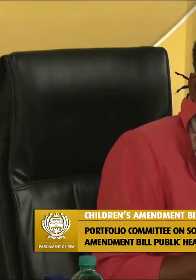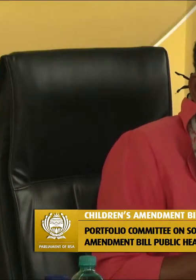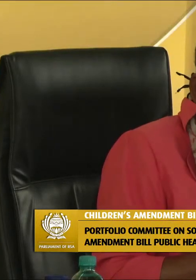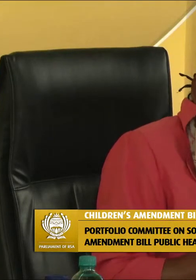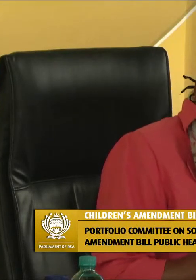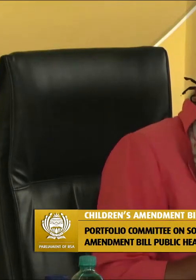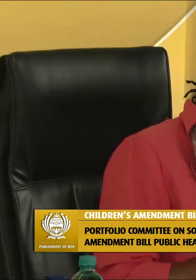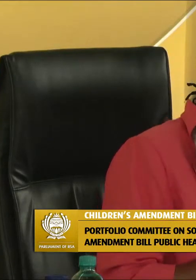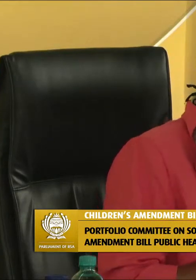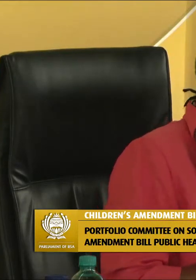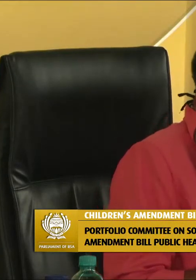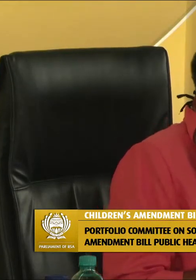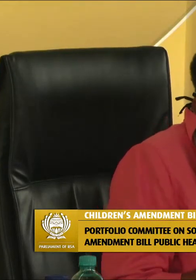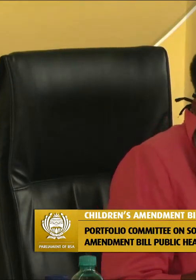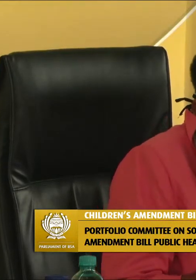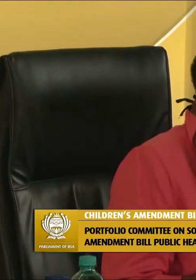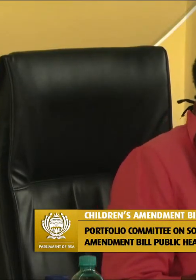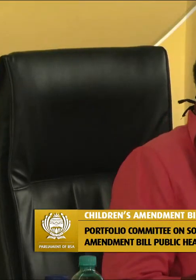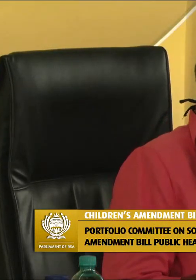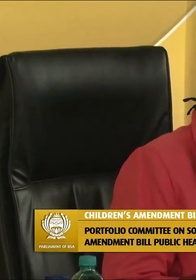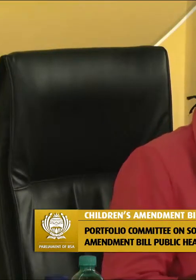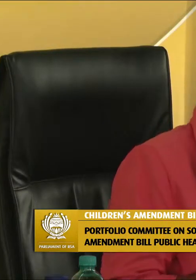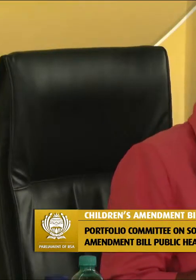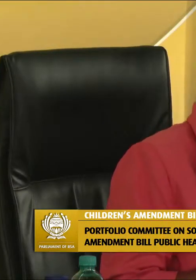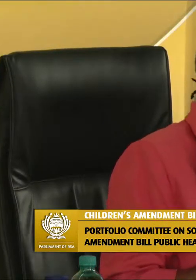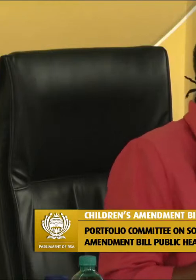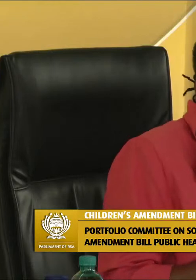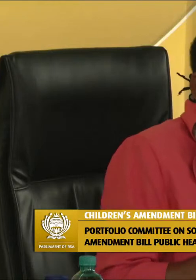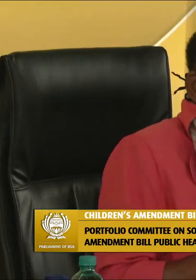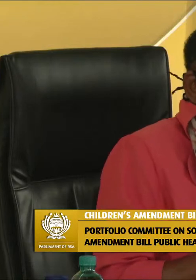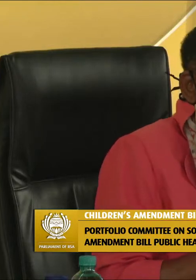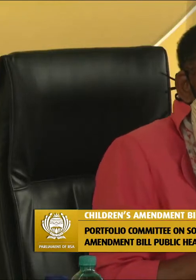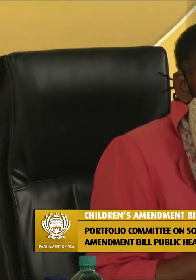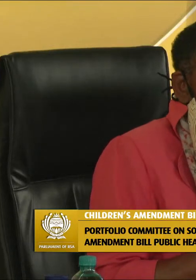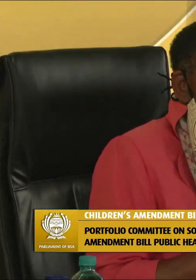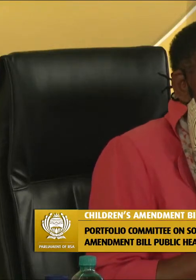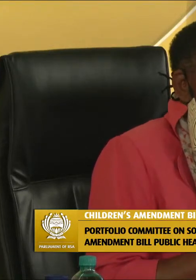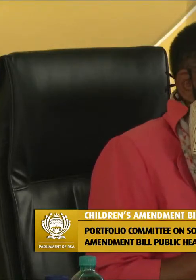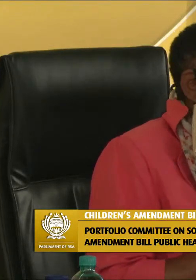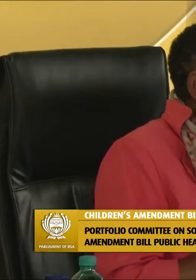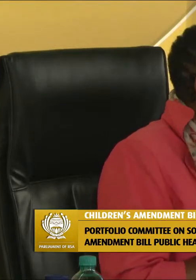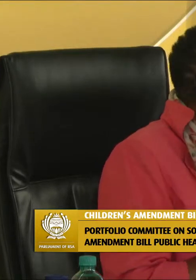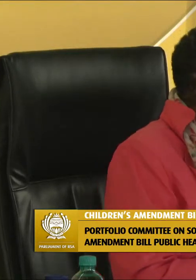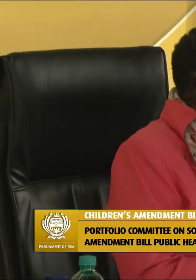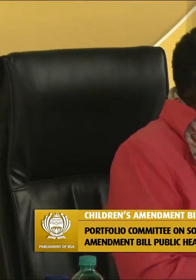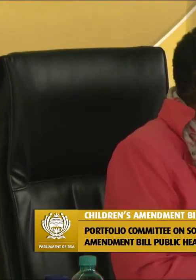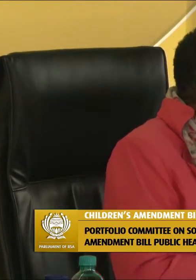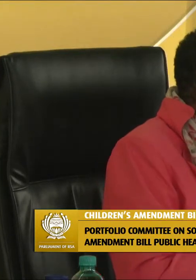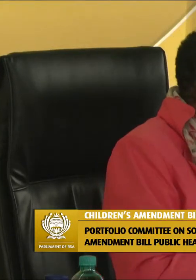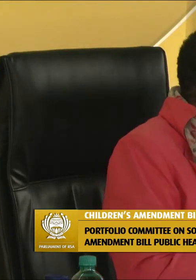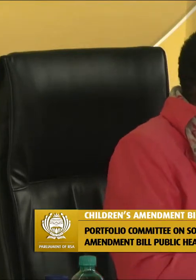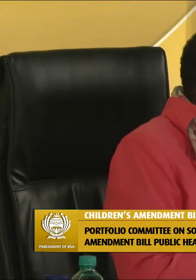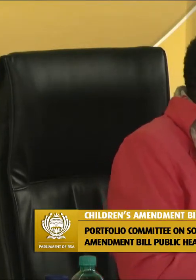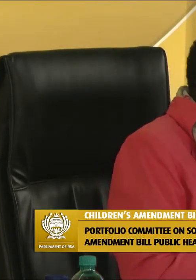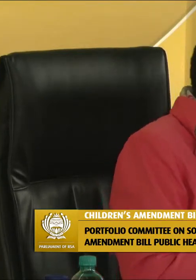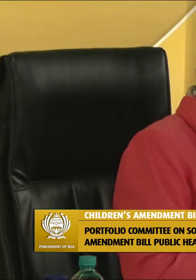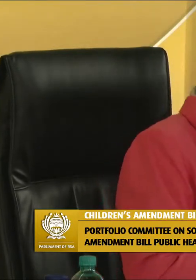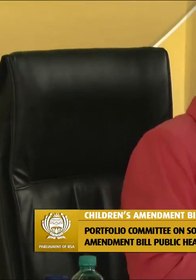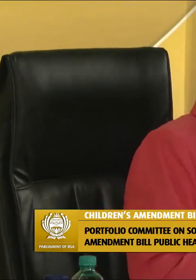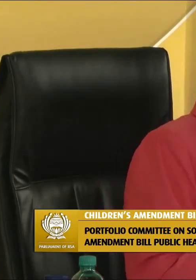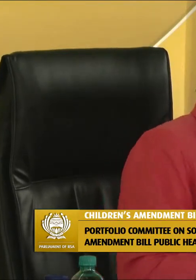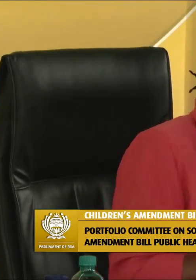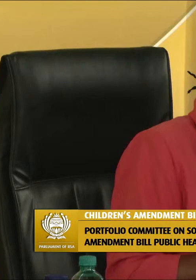Ngithokoze futhi ku HOD ukuthi hey namhlanje uze ne-entourage eningi.